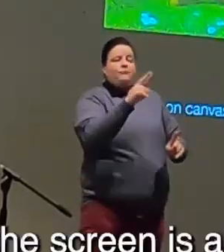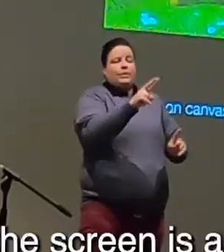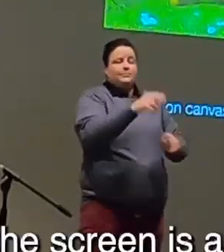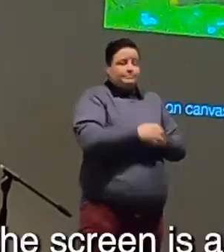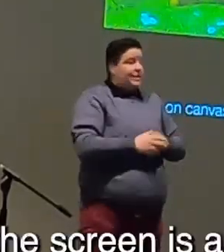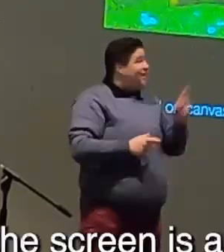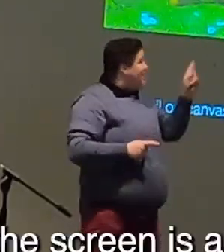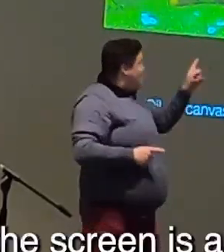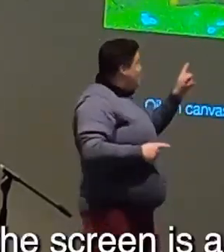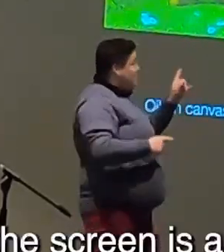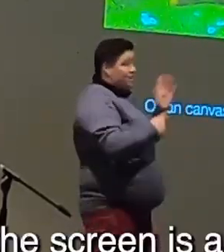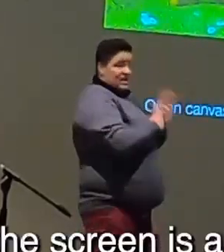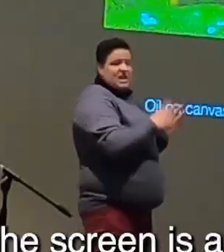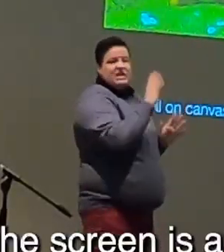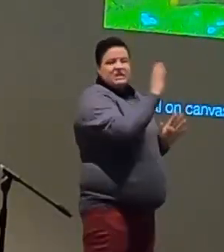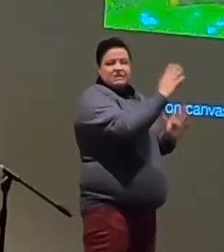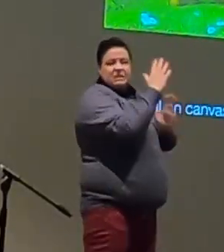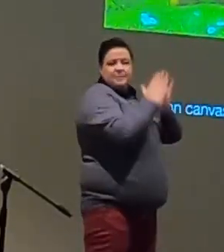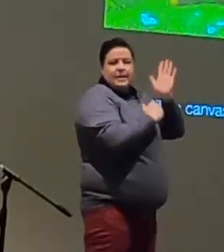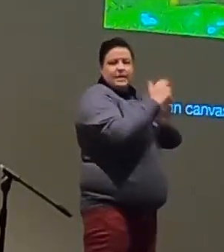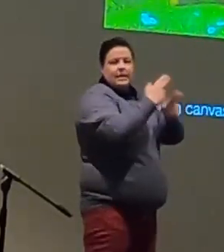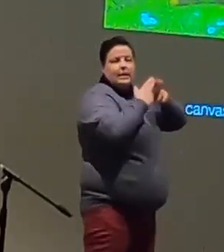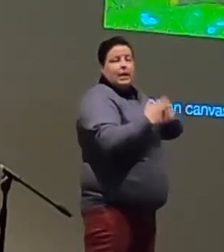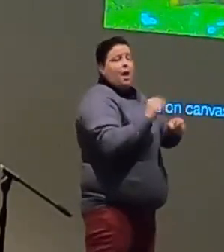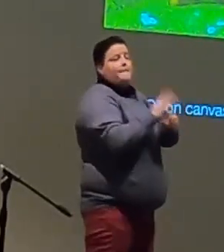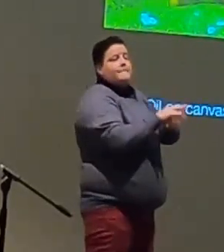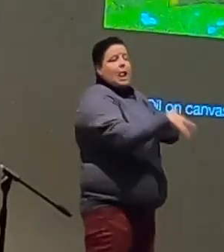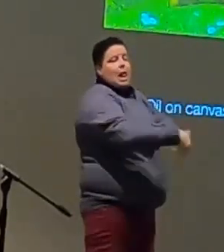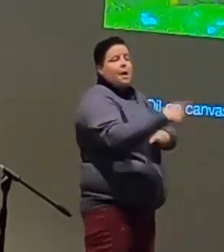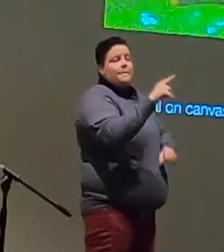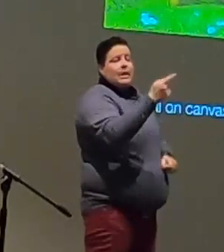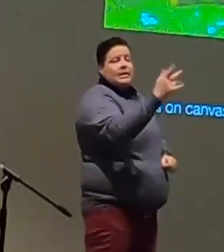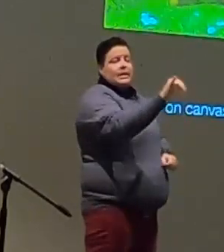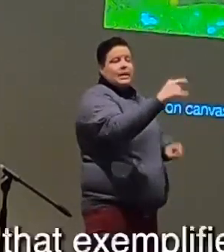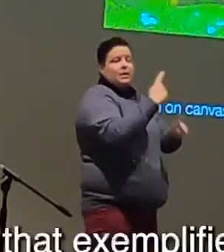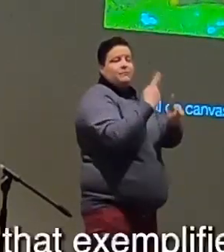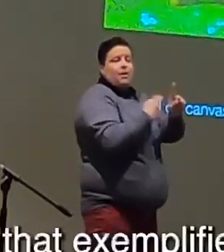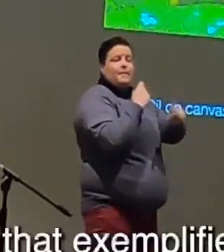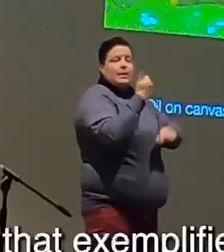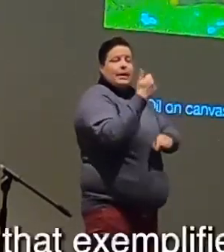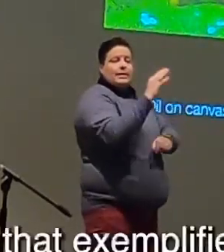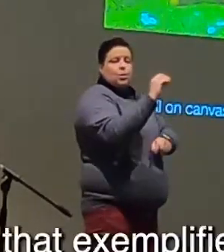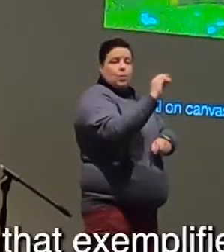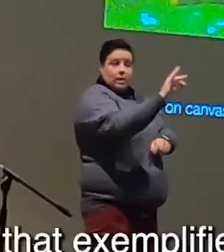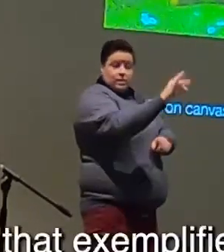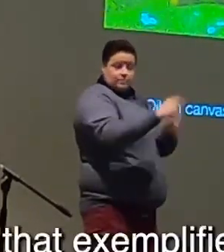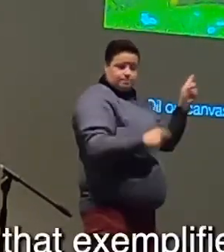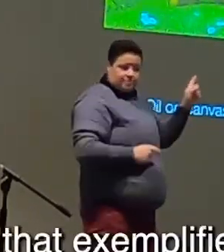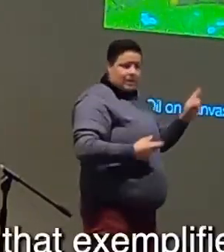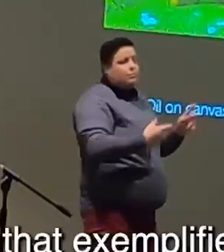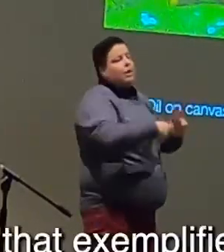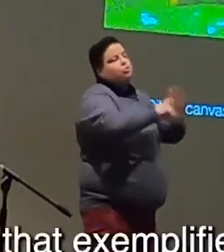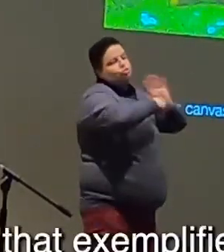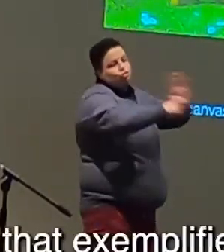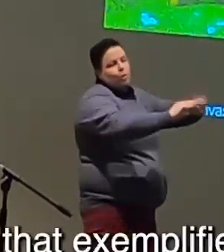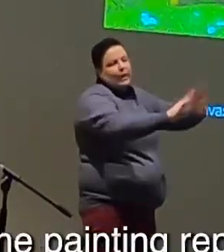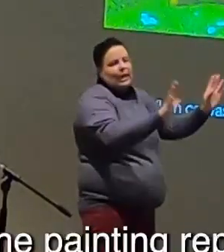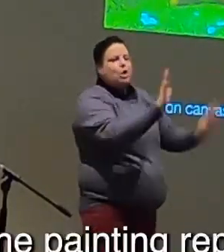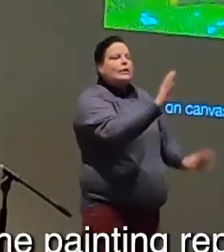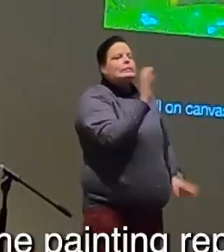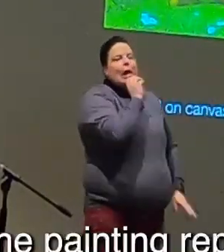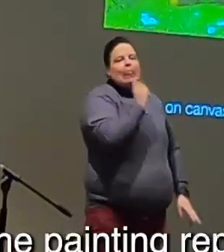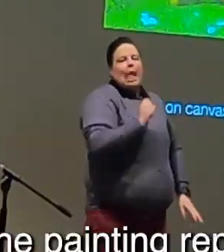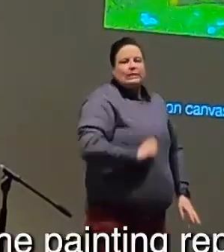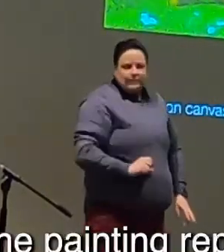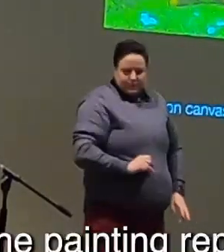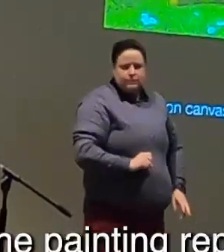screen is an example of one of his paintings titled Plenty from 1908 that exemplifies this classical point of view. The